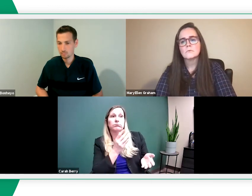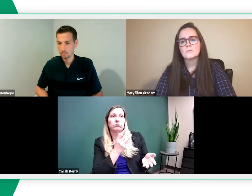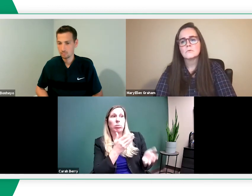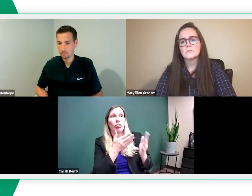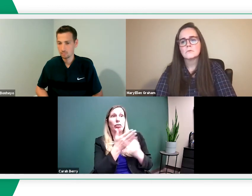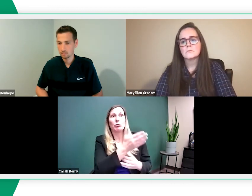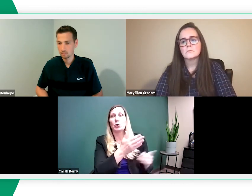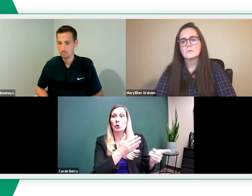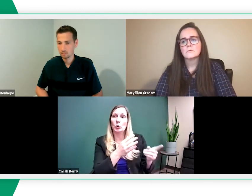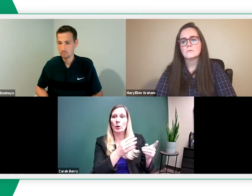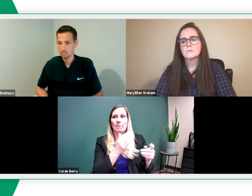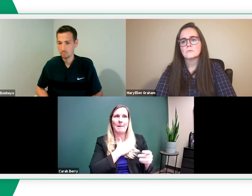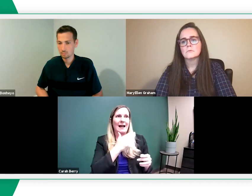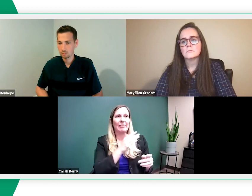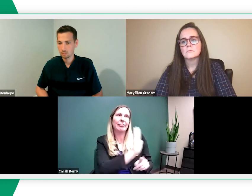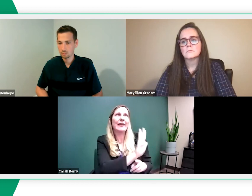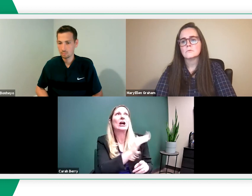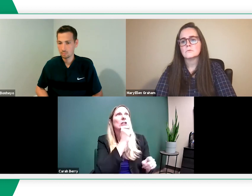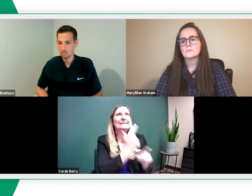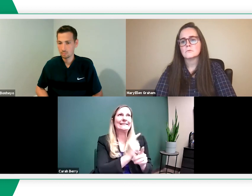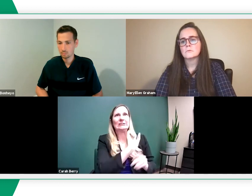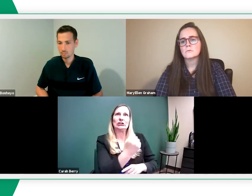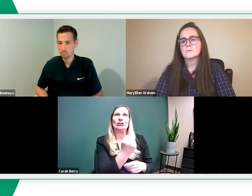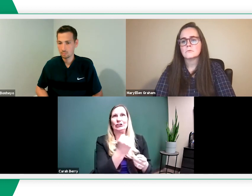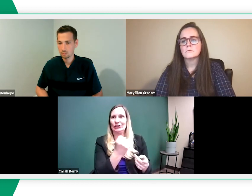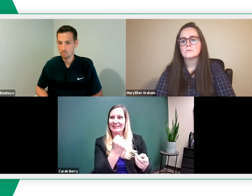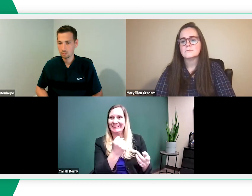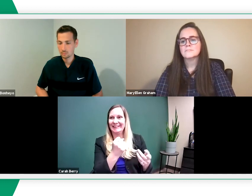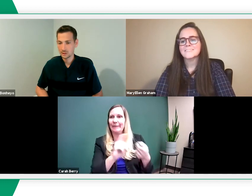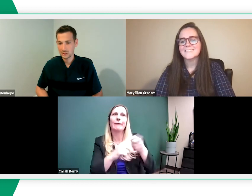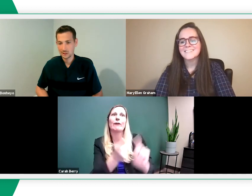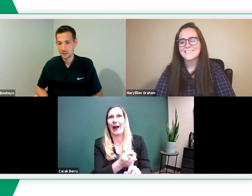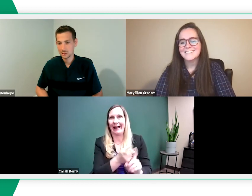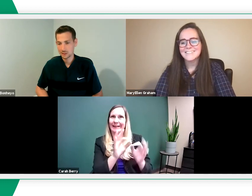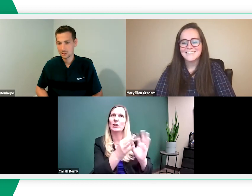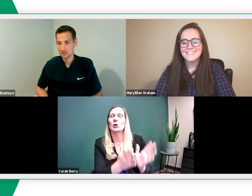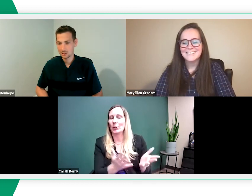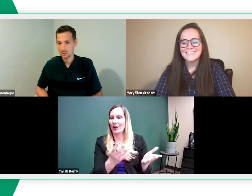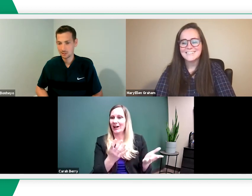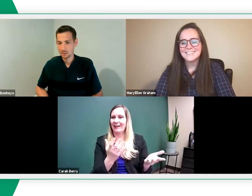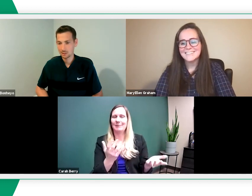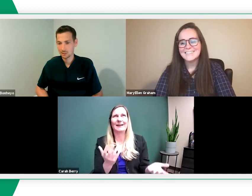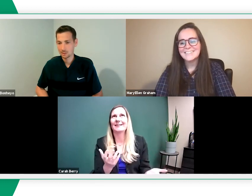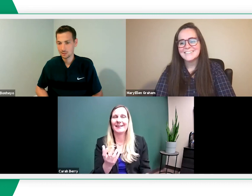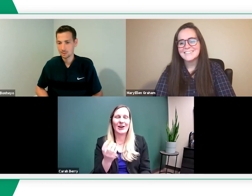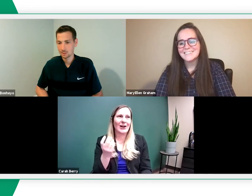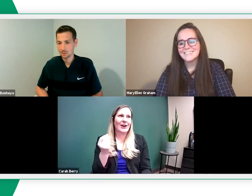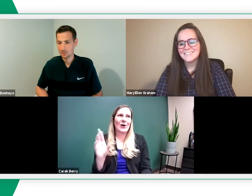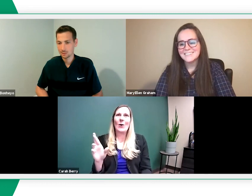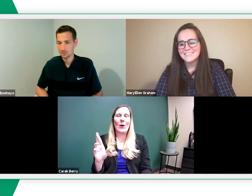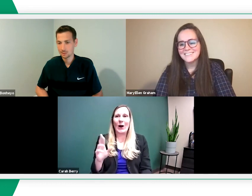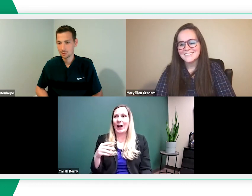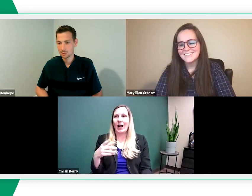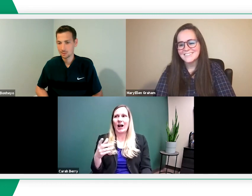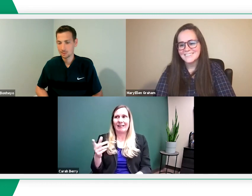to deaf, and that might be a problem. And they say, "Oh, I have this sister's friend's